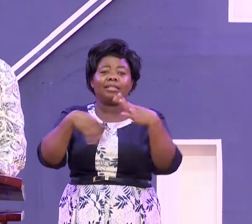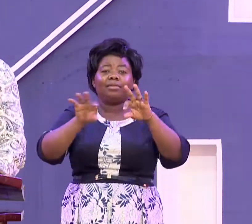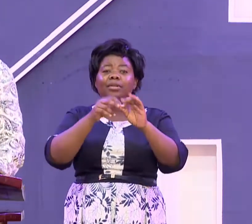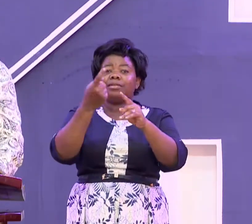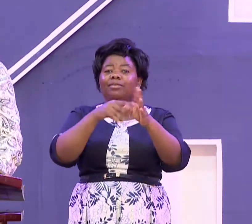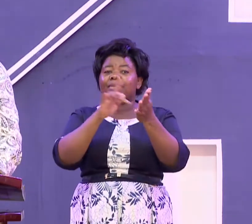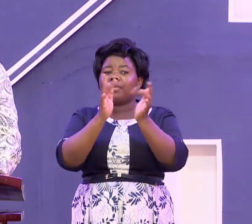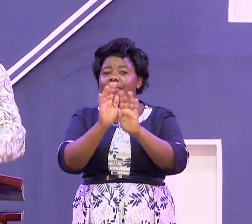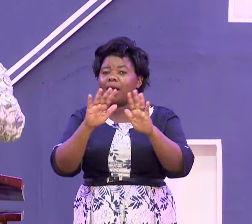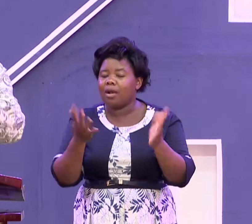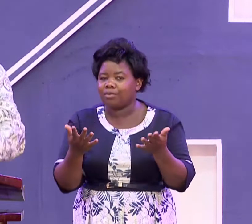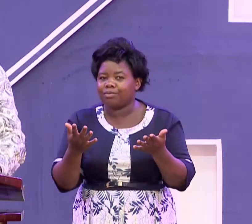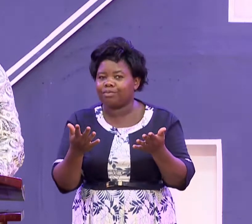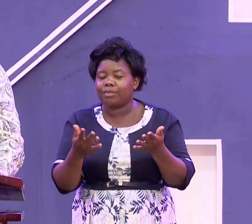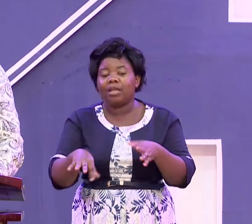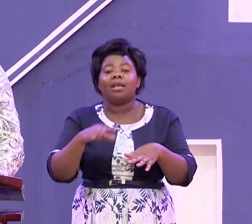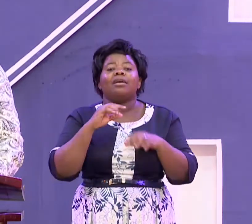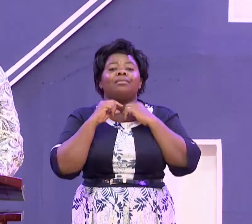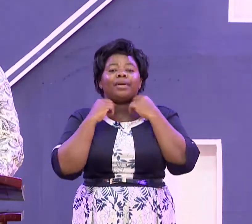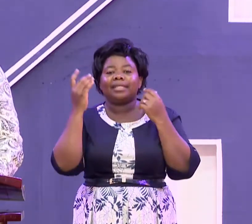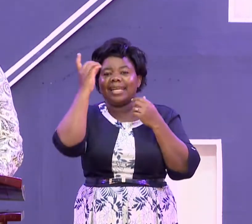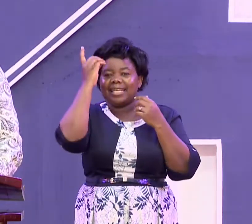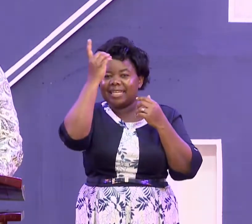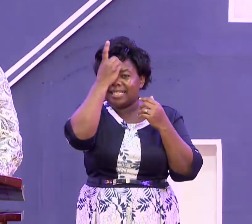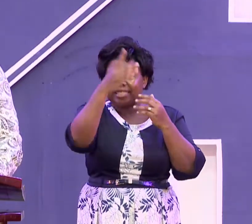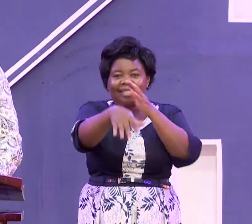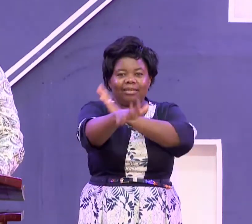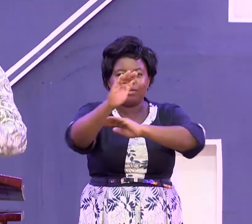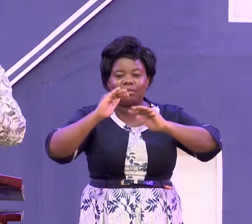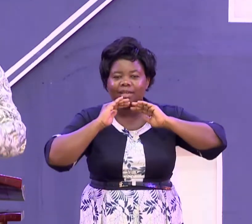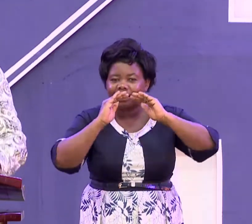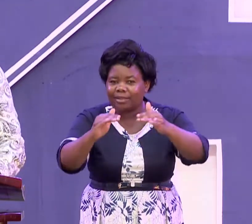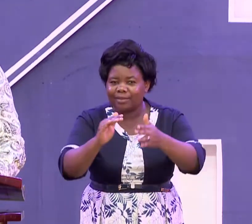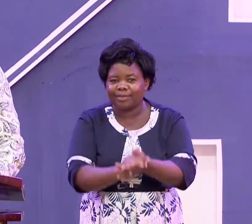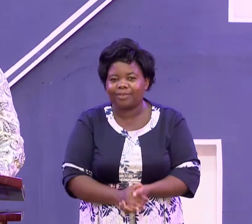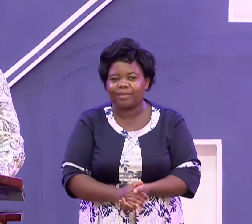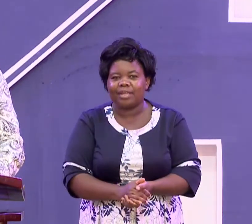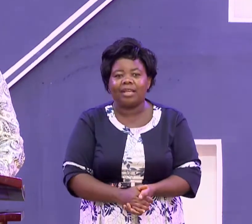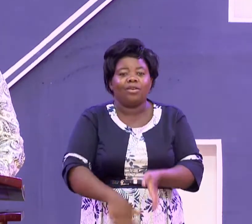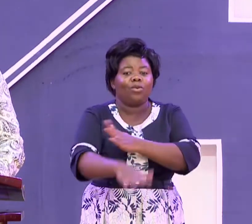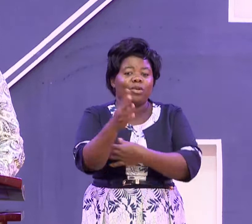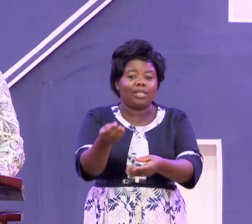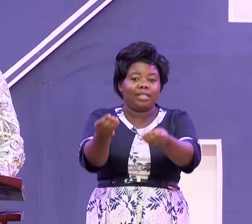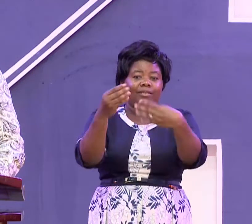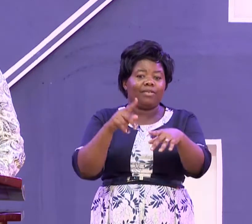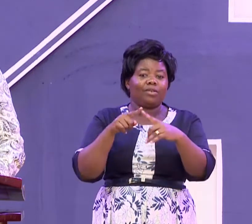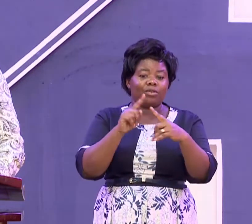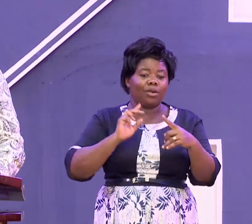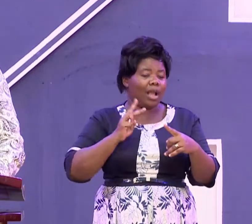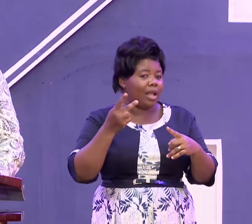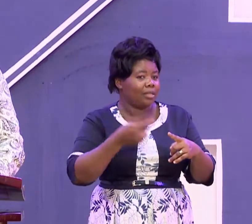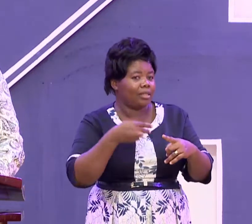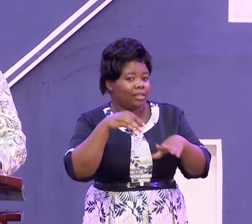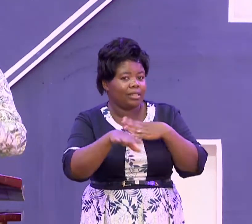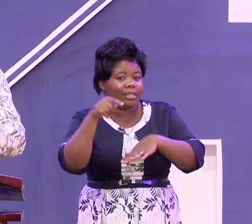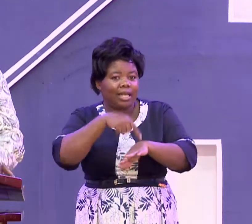do we benefit out of it? Sumba Dennis mukama kwenye omukisa. May God bless you, Pastor Dennis. Mukama akutuwadde mu bironga bino. God has given to us in